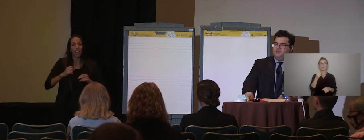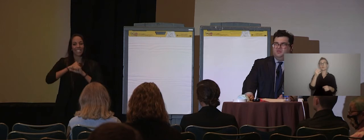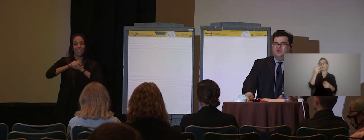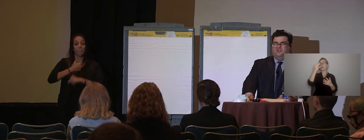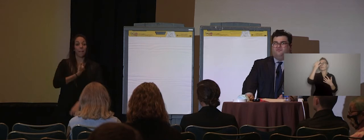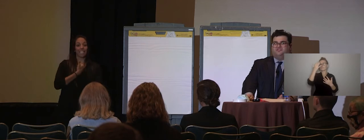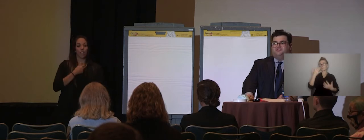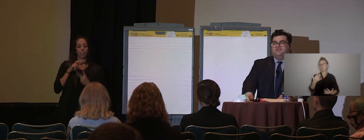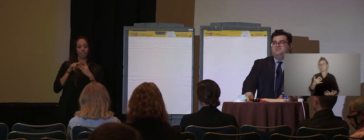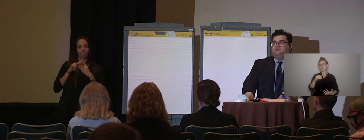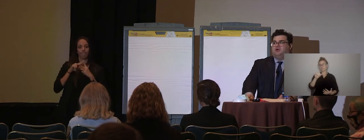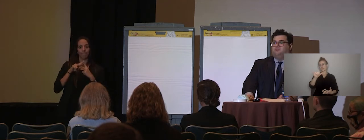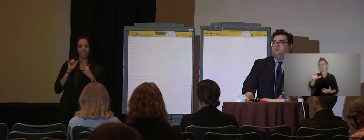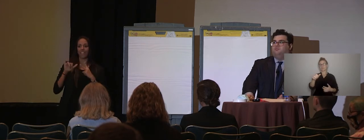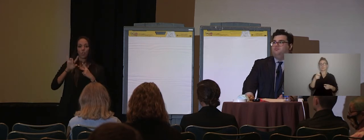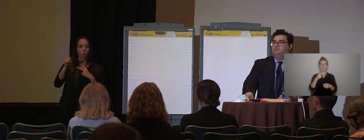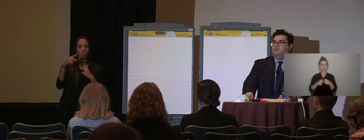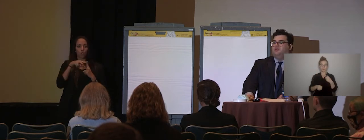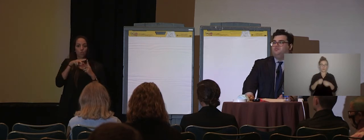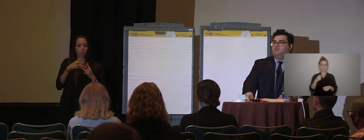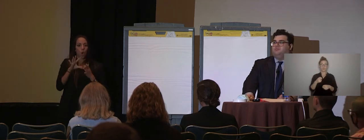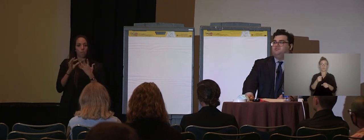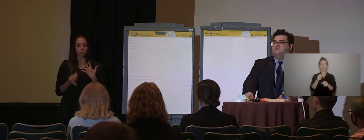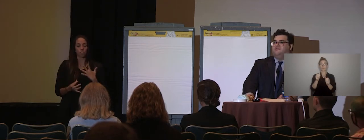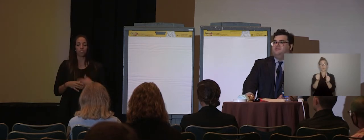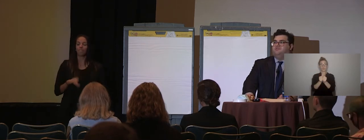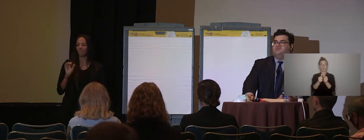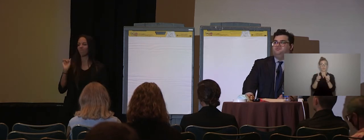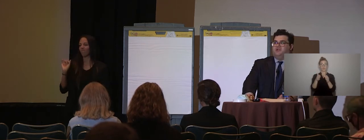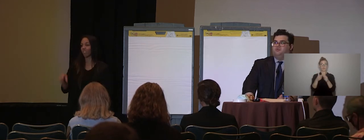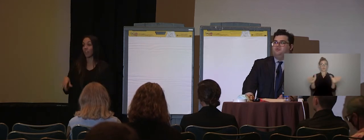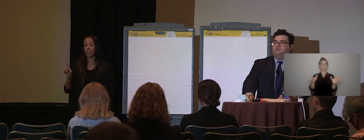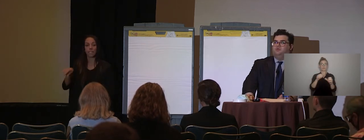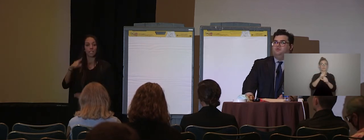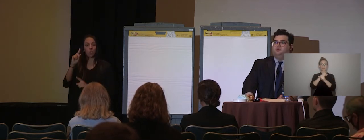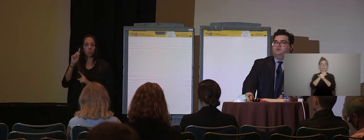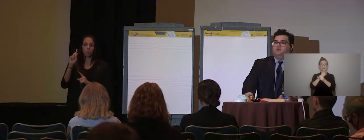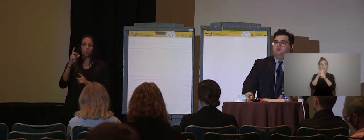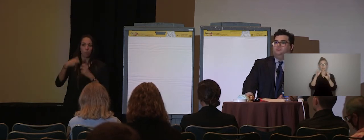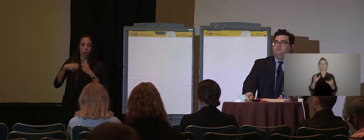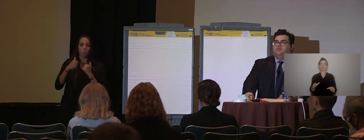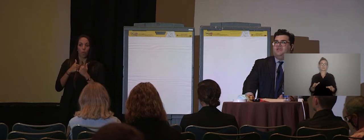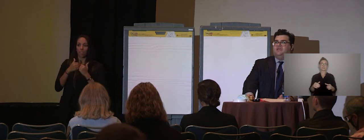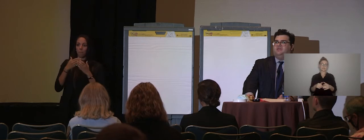Right. Unfortunately, that's a problem with public defenders in general.